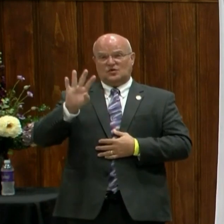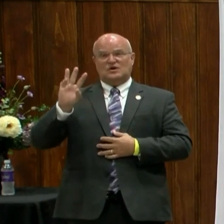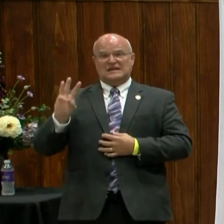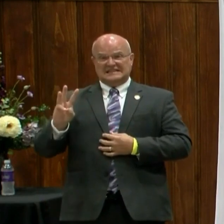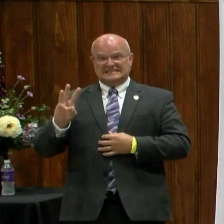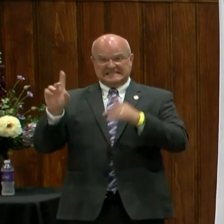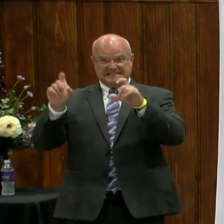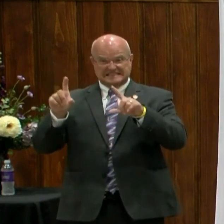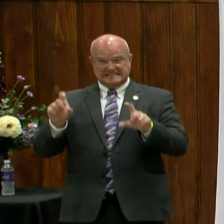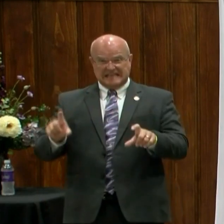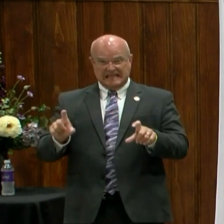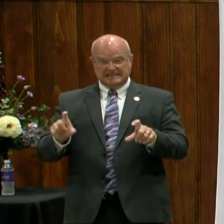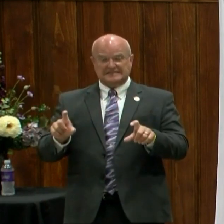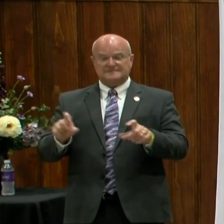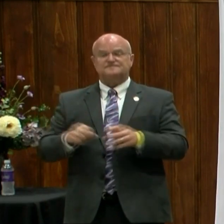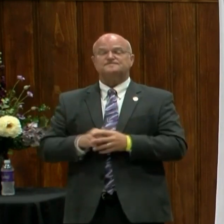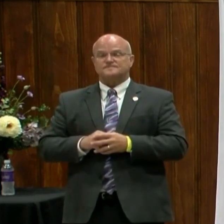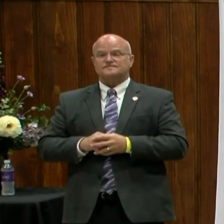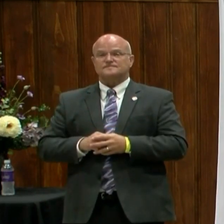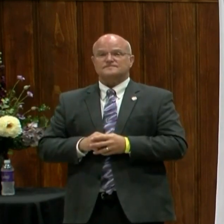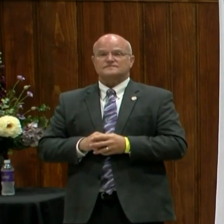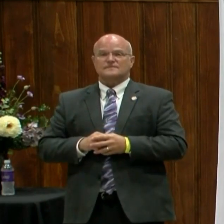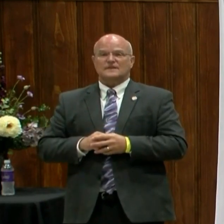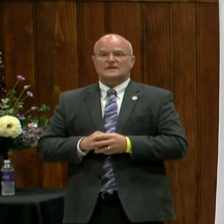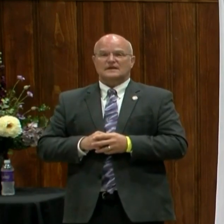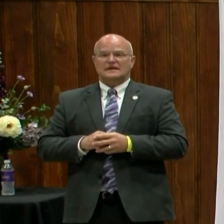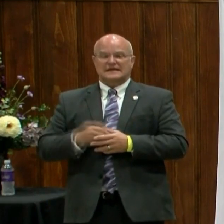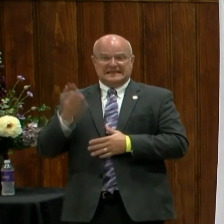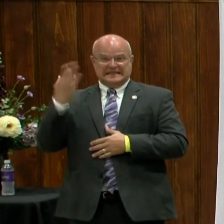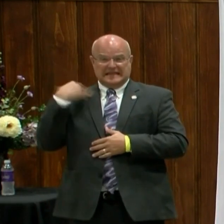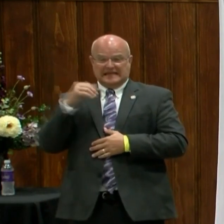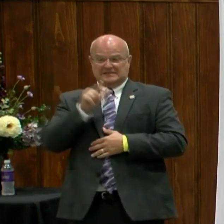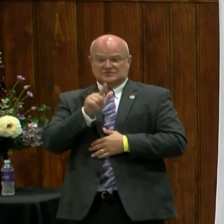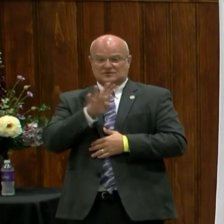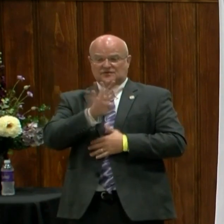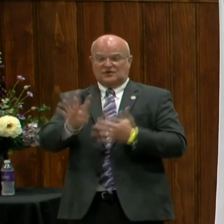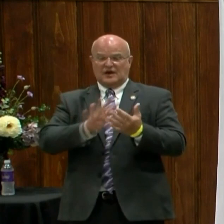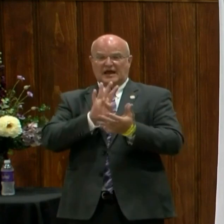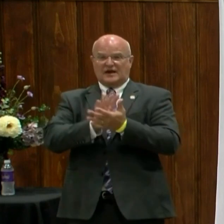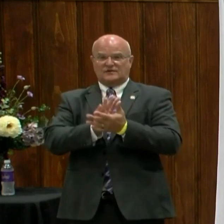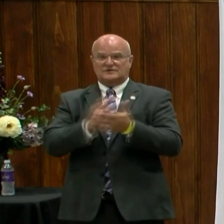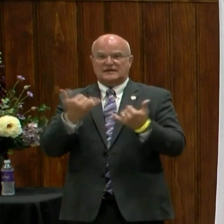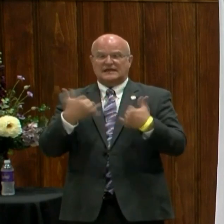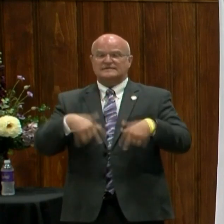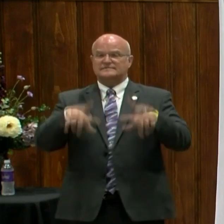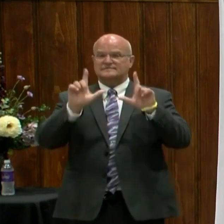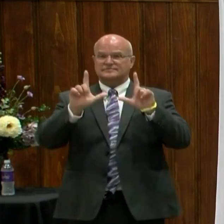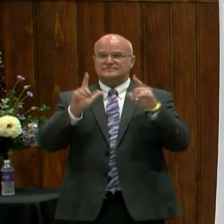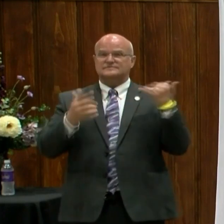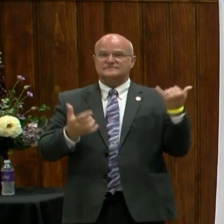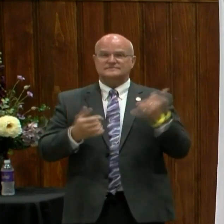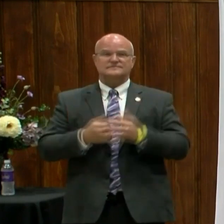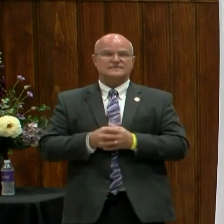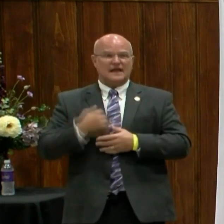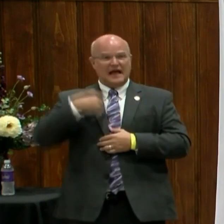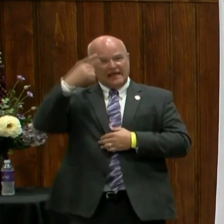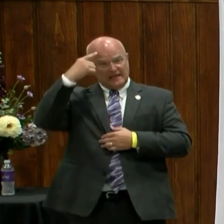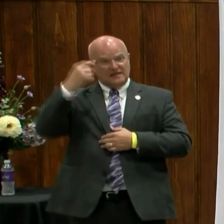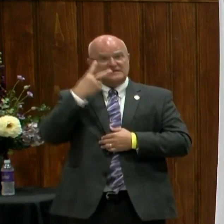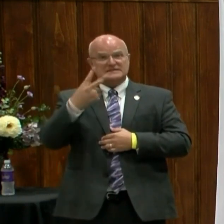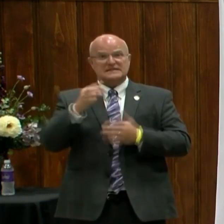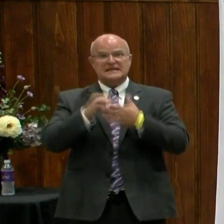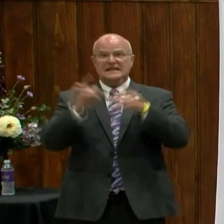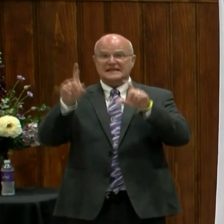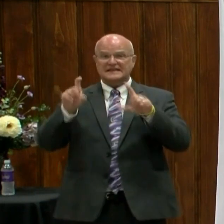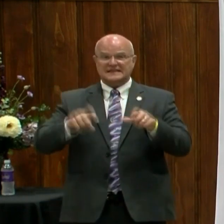5,146 tests that were done in the last 24 hours. And if we'll go to the graph, I think we can see